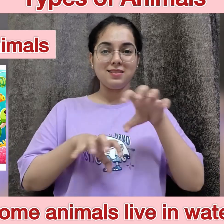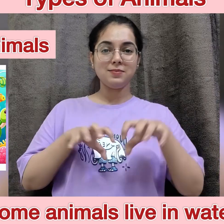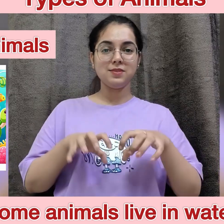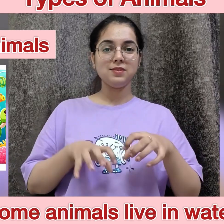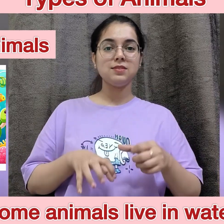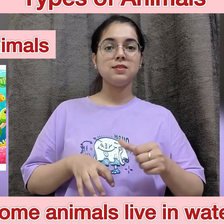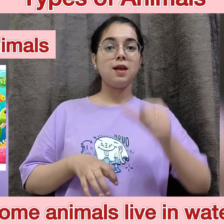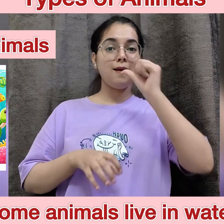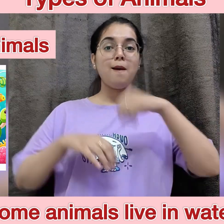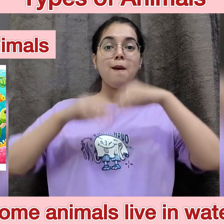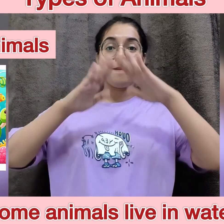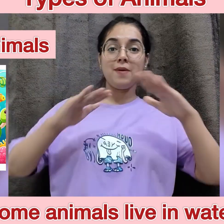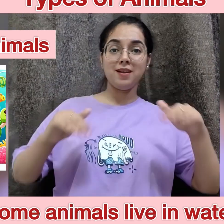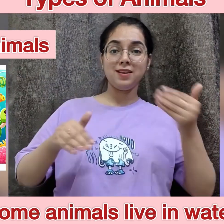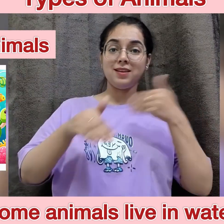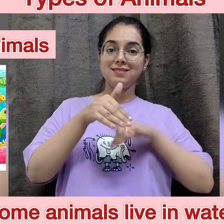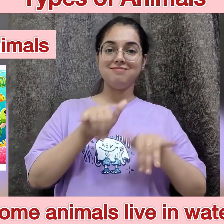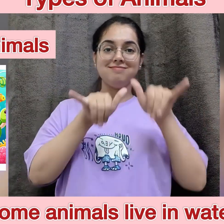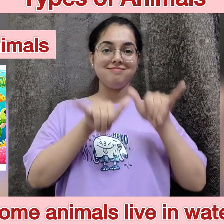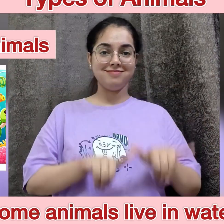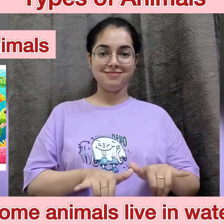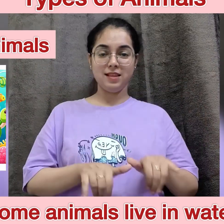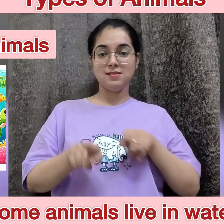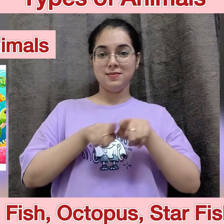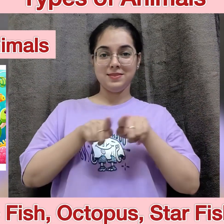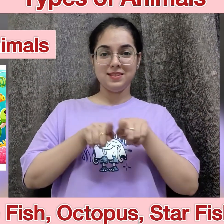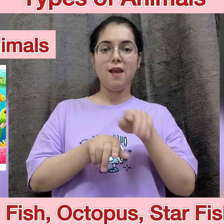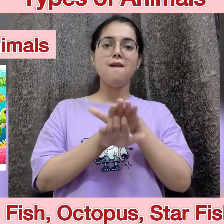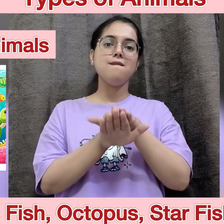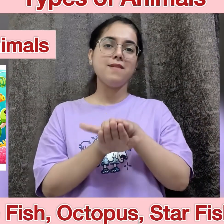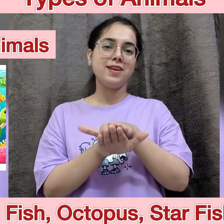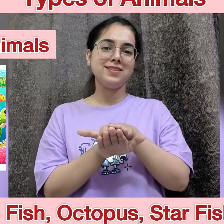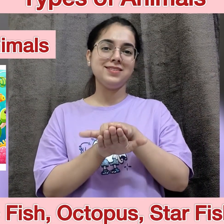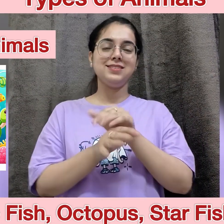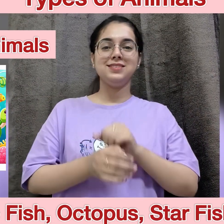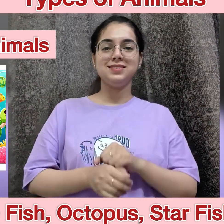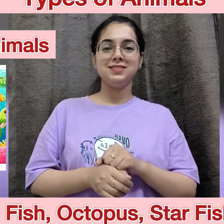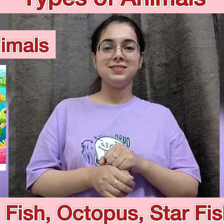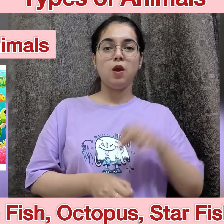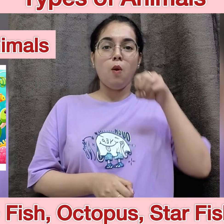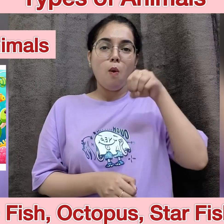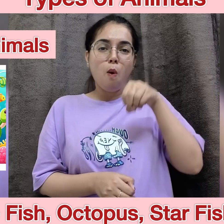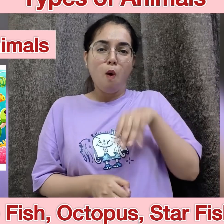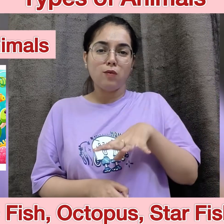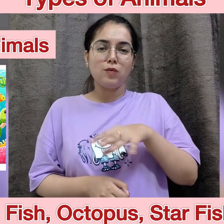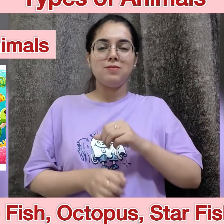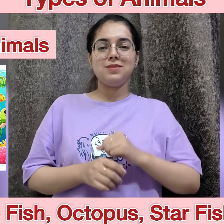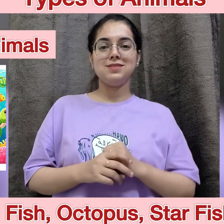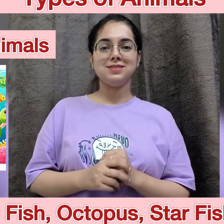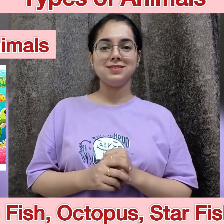Some animals live in water, like fish,